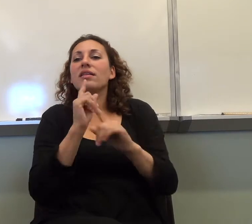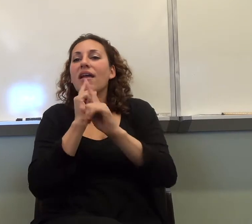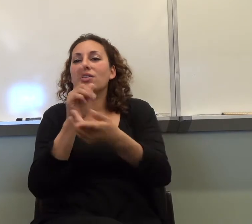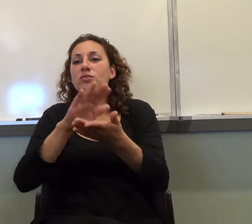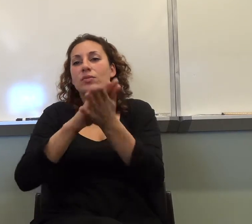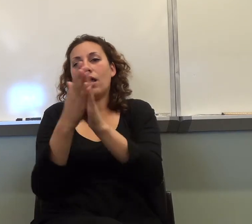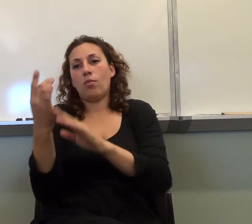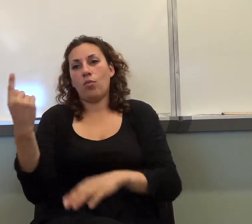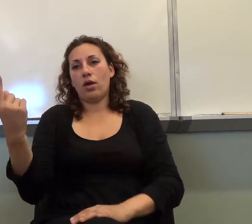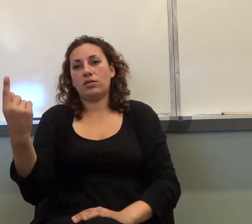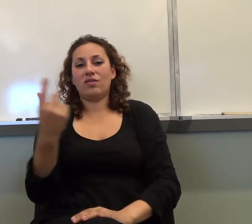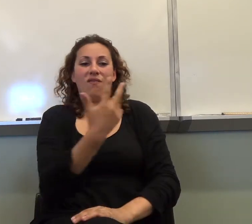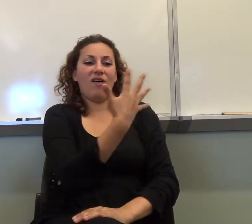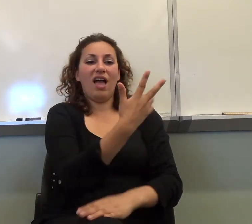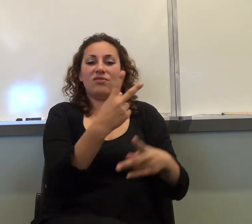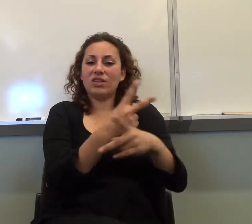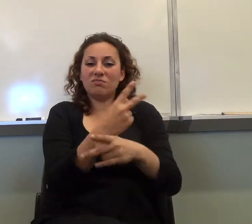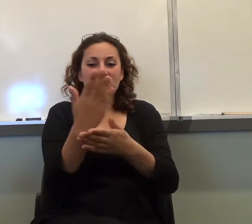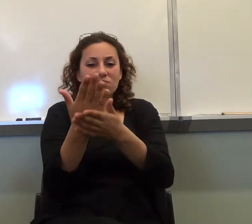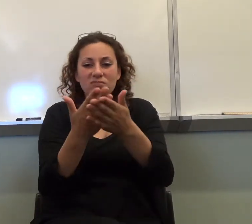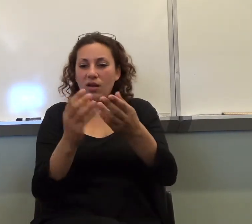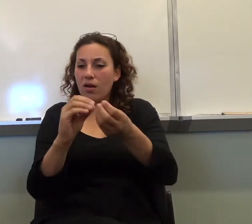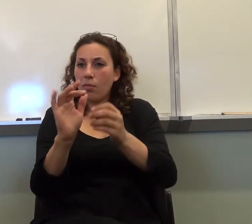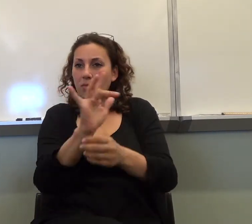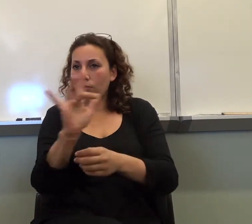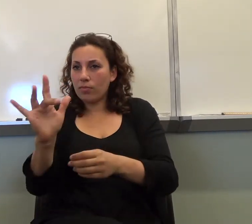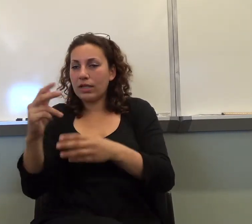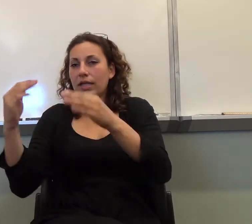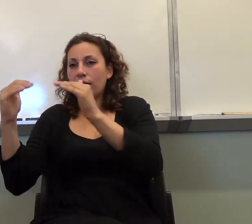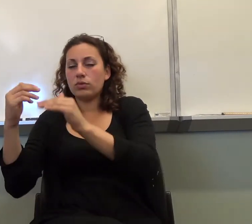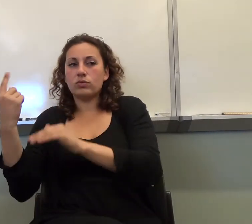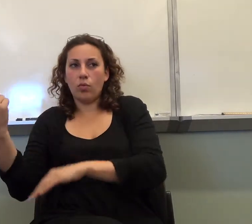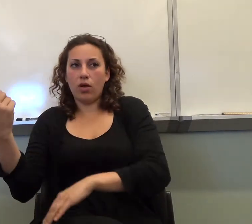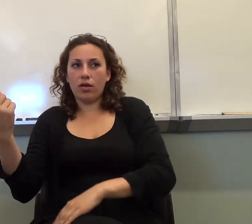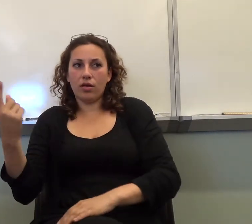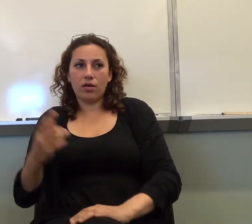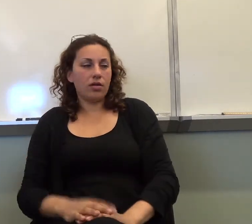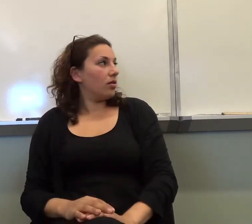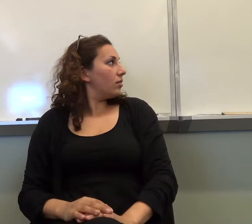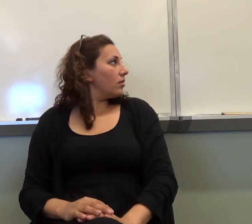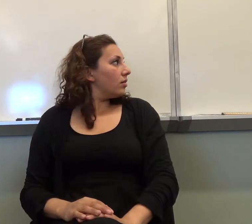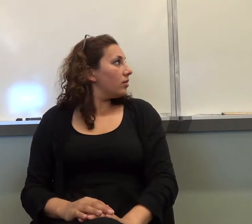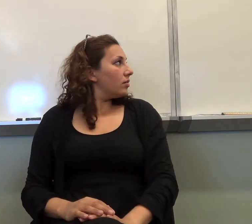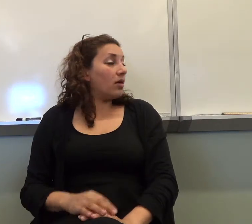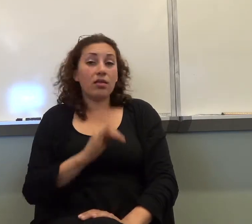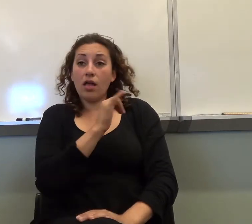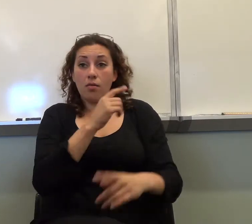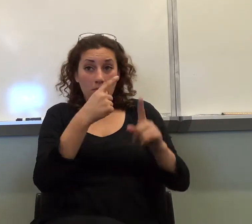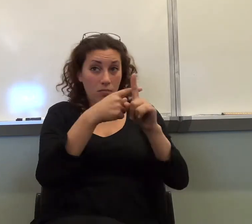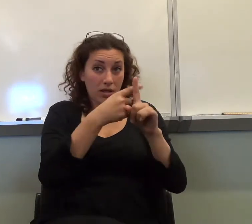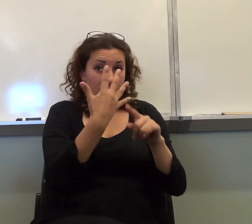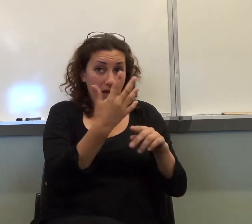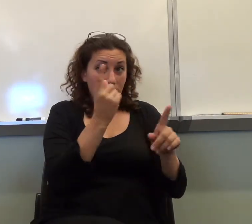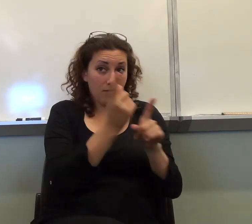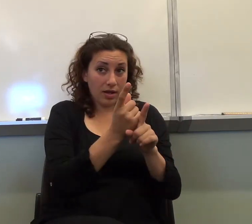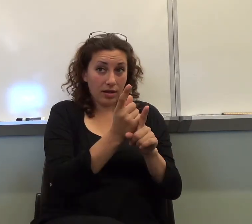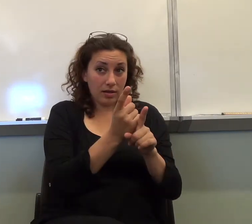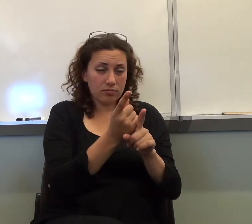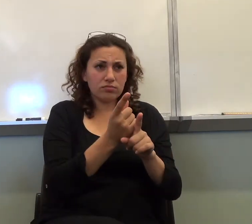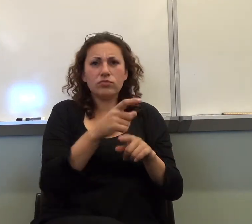Well, just from the laws of multiplication that we just did, that's a positive 5. So what do you have to multiply a